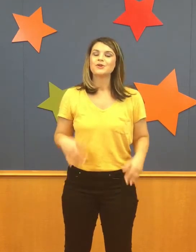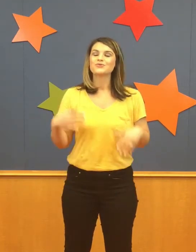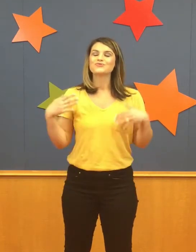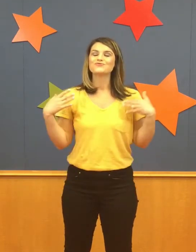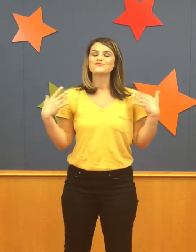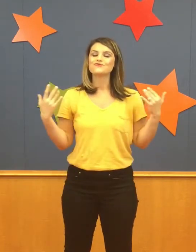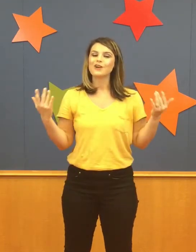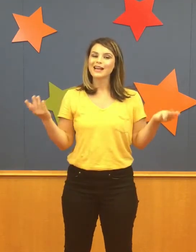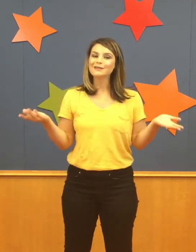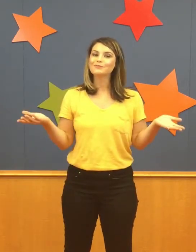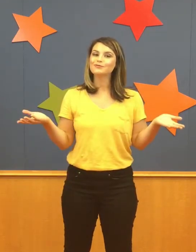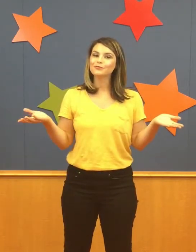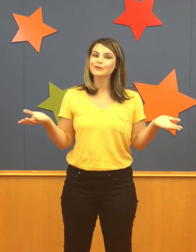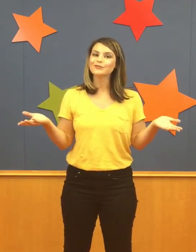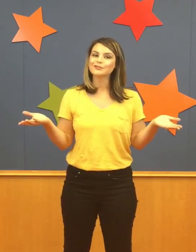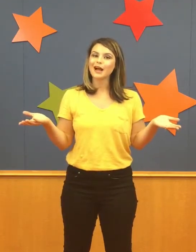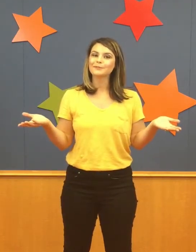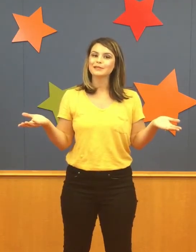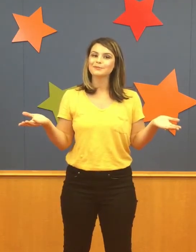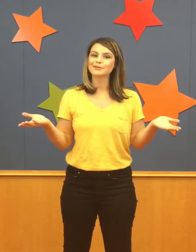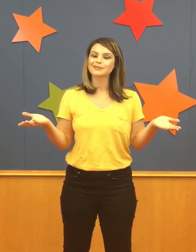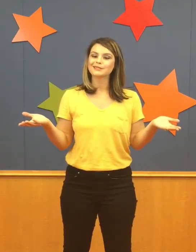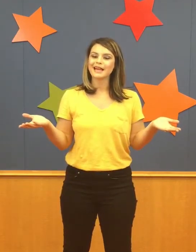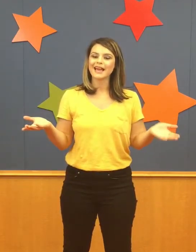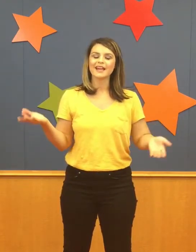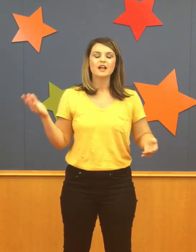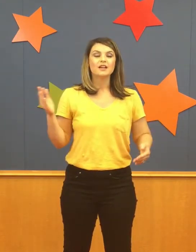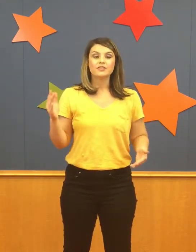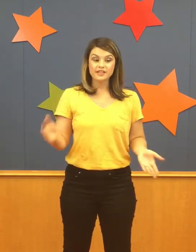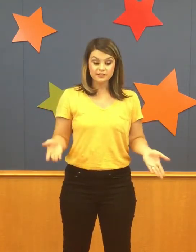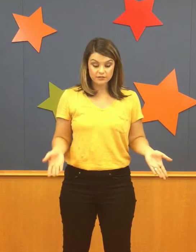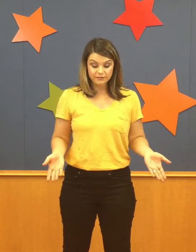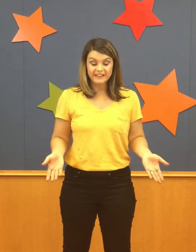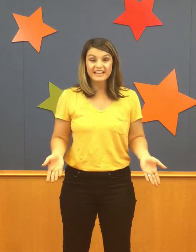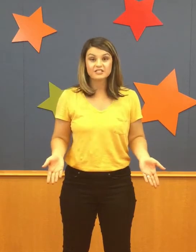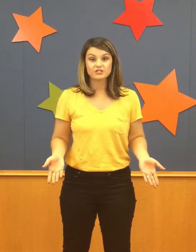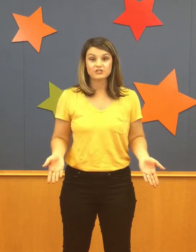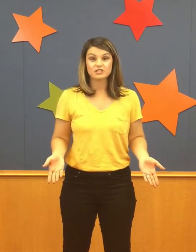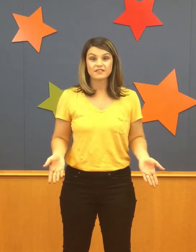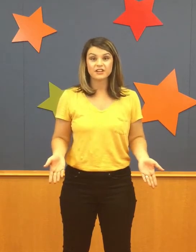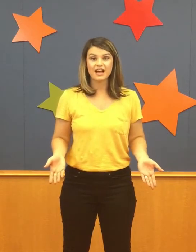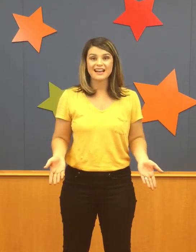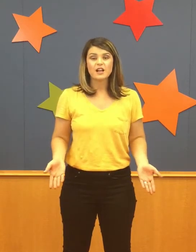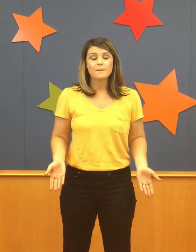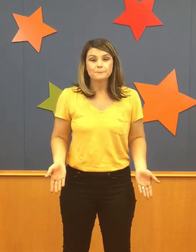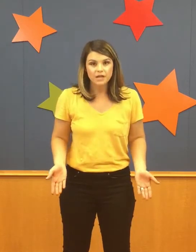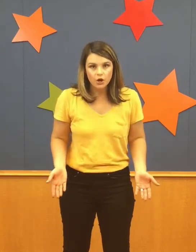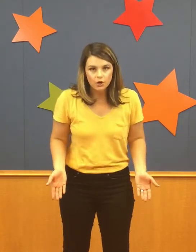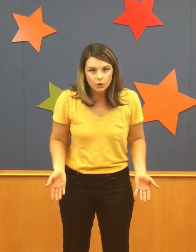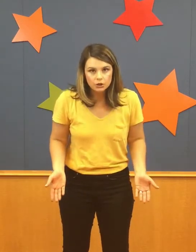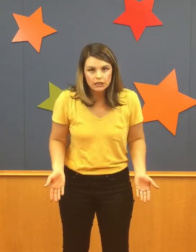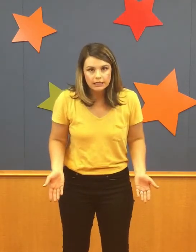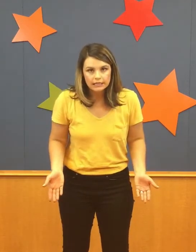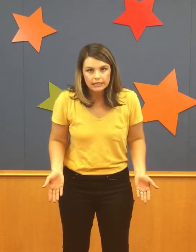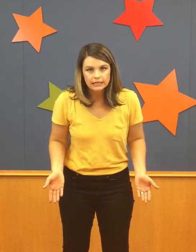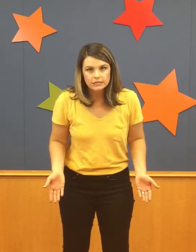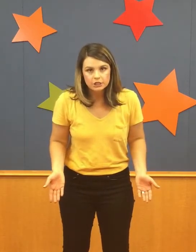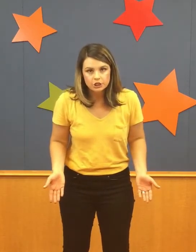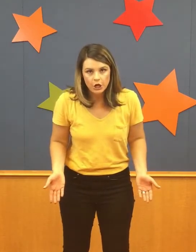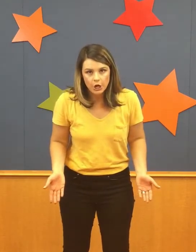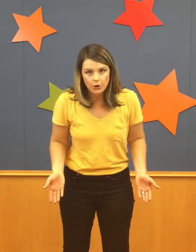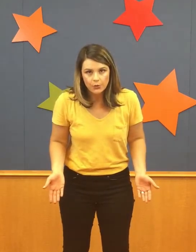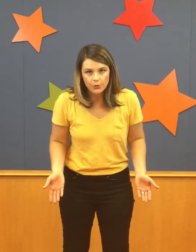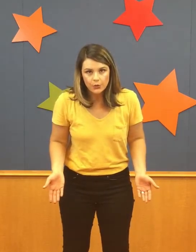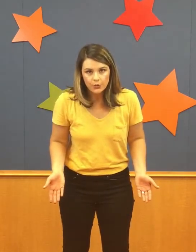hurry right before the shopkeeper could say, these are the fastest shoes I've got, but only in